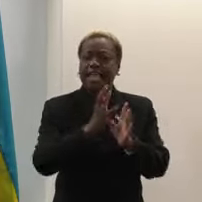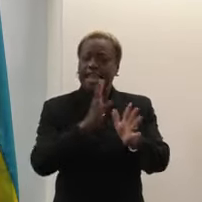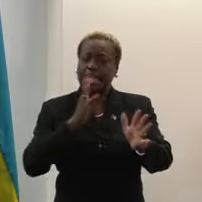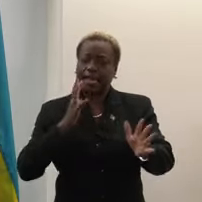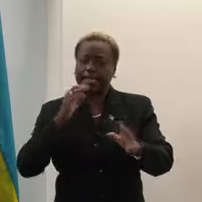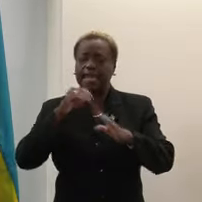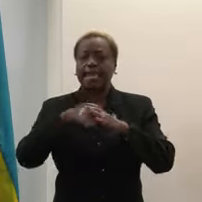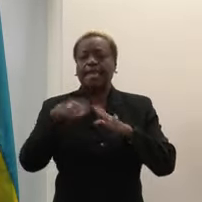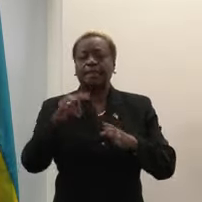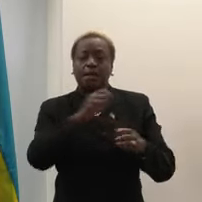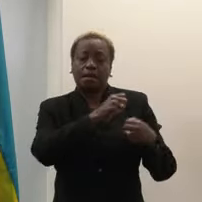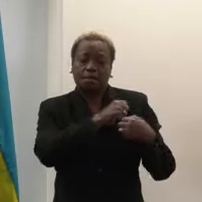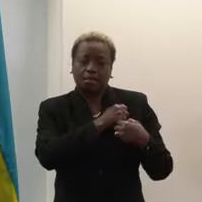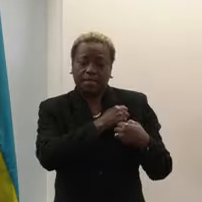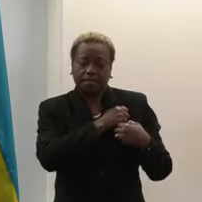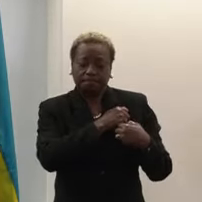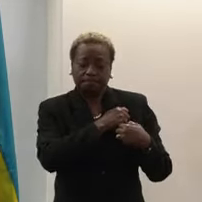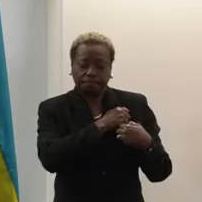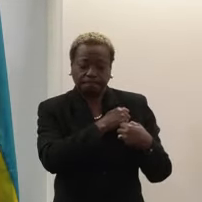our citizen army